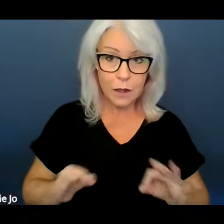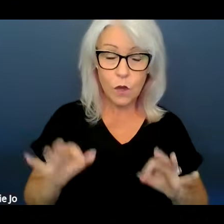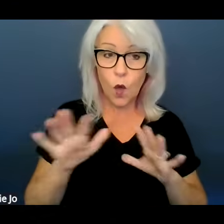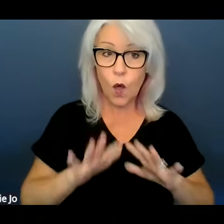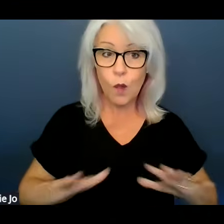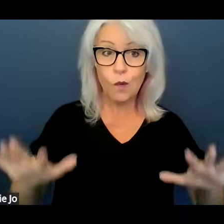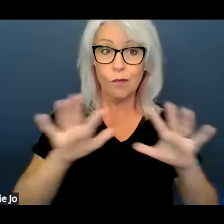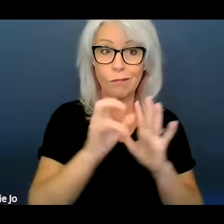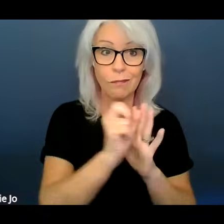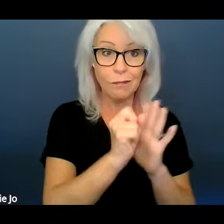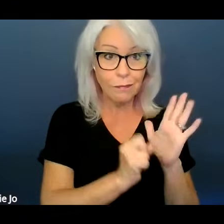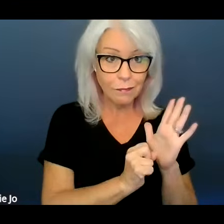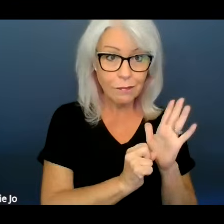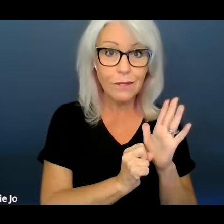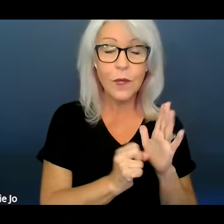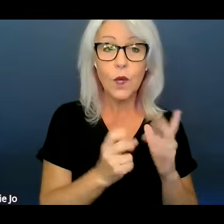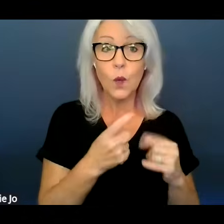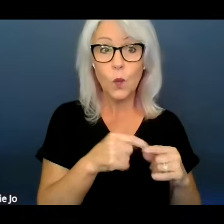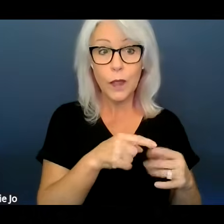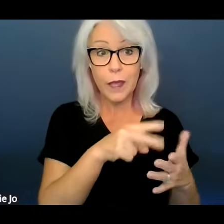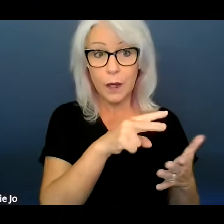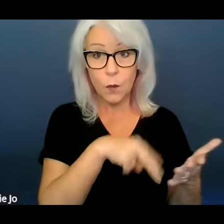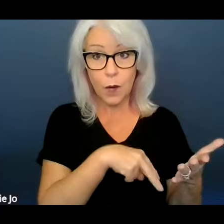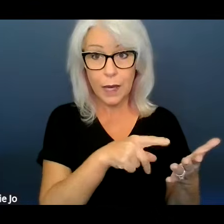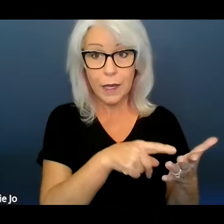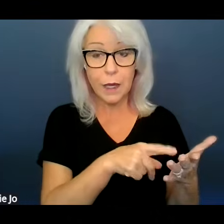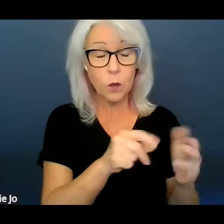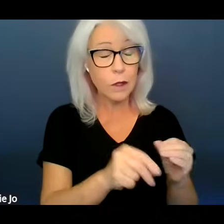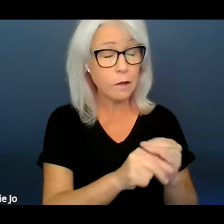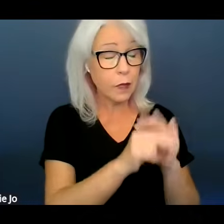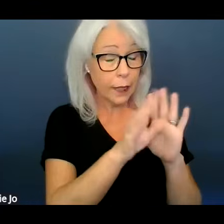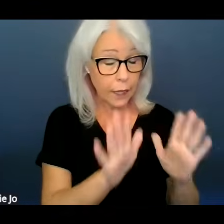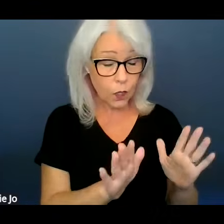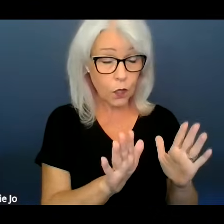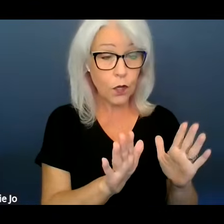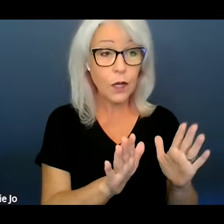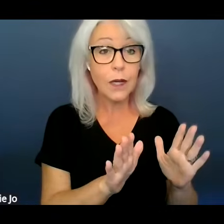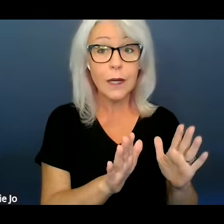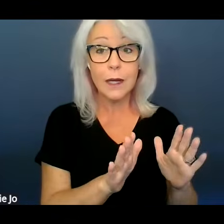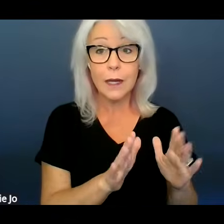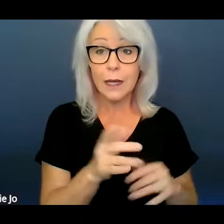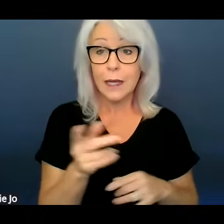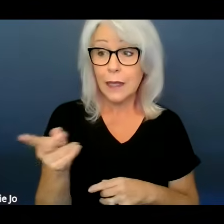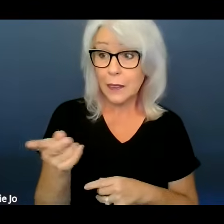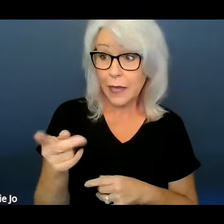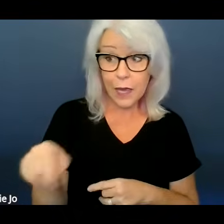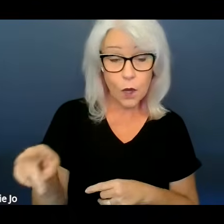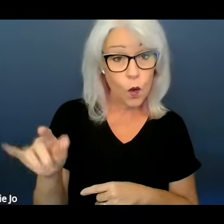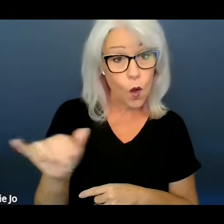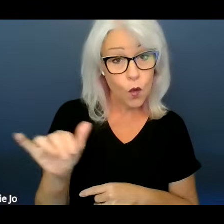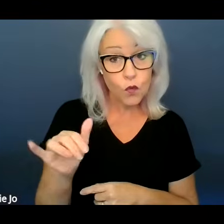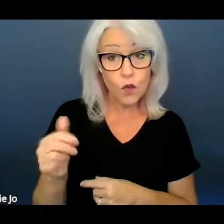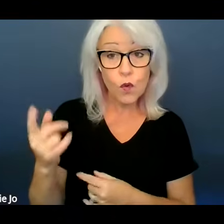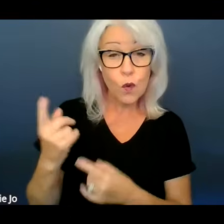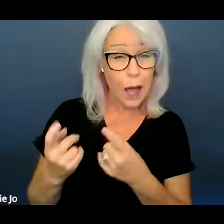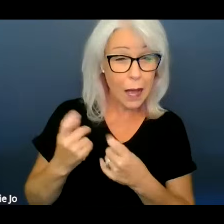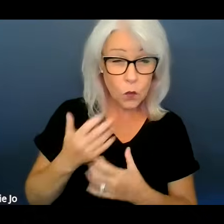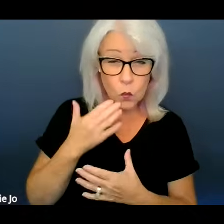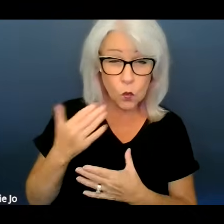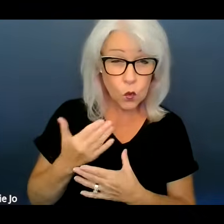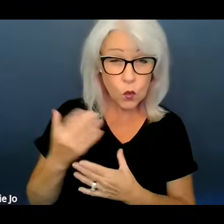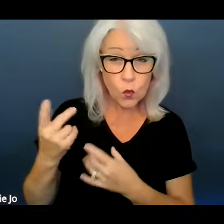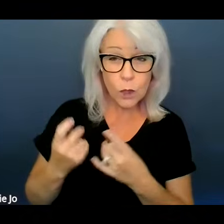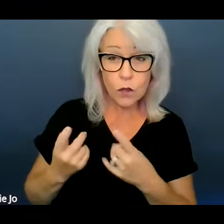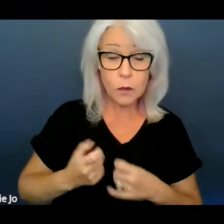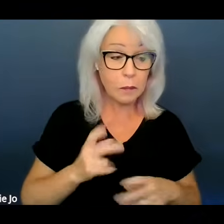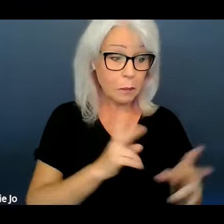state. When they read it, it was explicitly clear. They also usually asked really good questions, and people that didn't want to sign